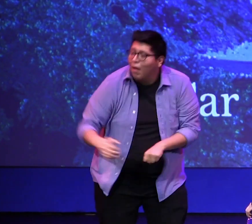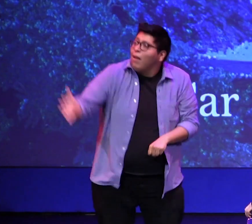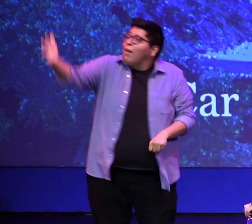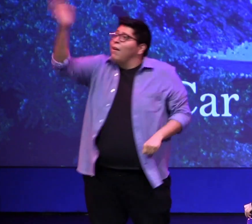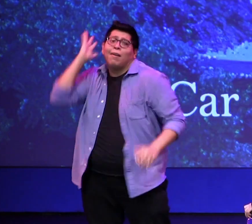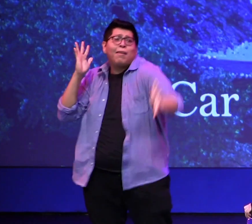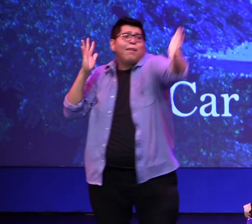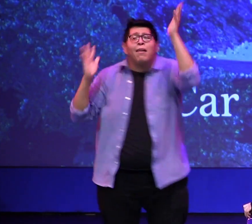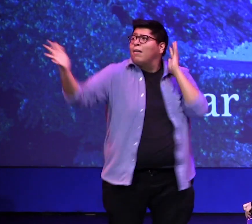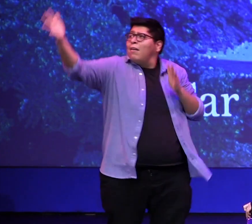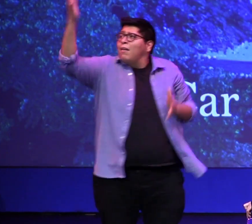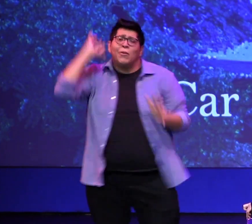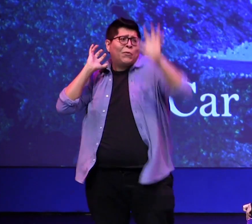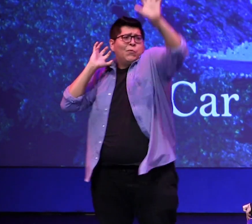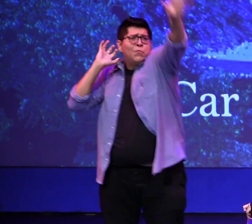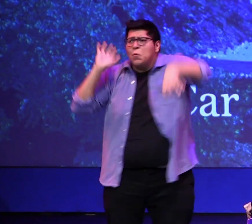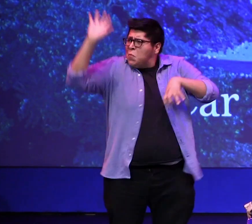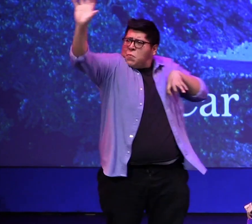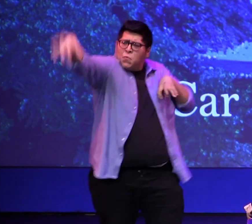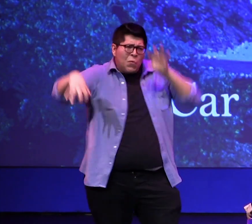Let's go. Trees passing.